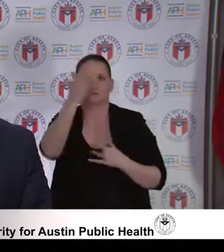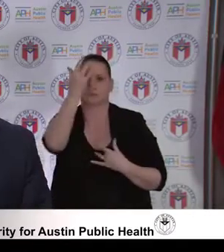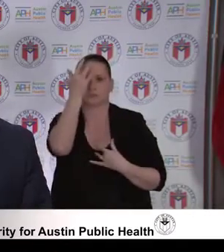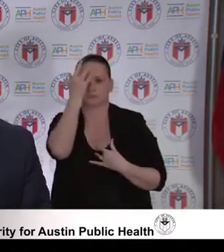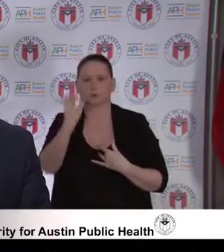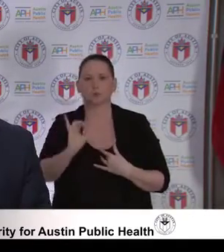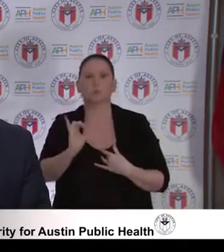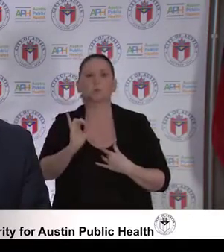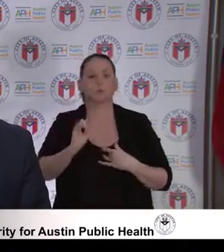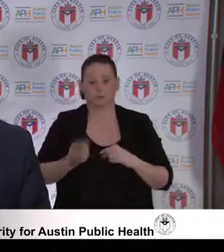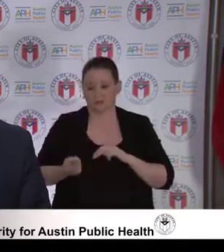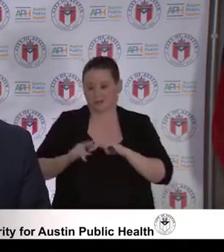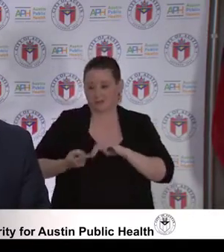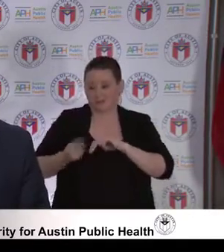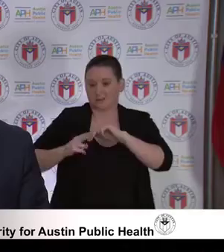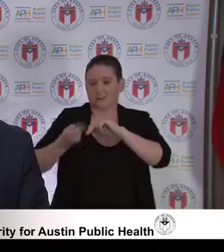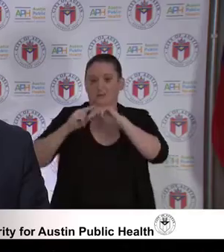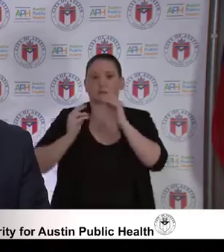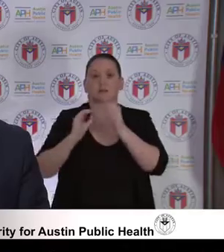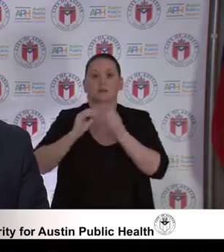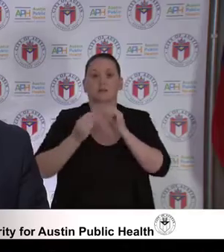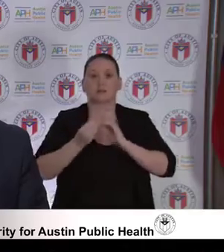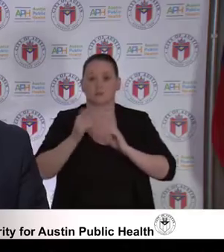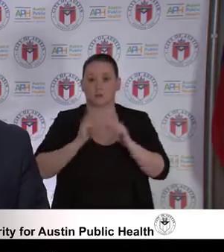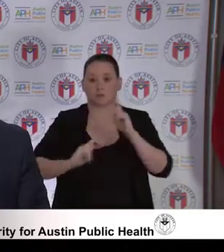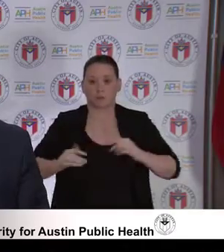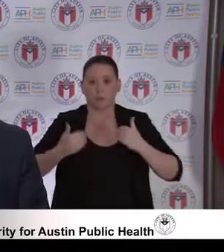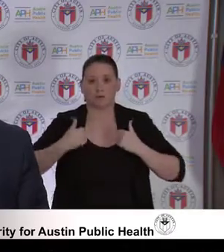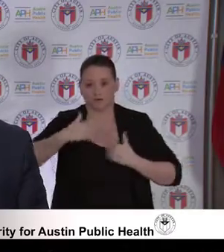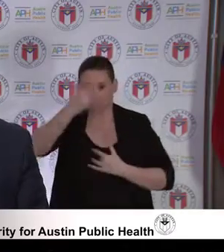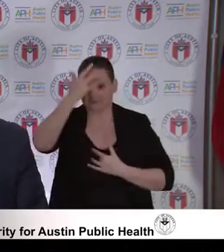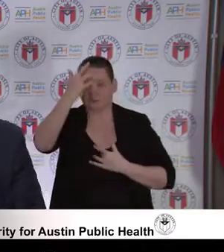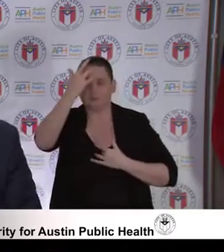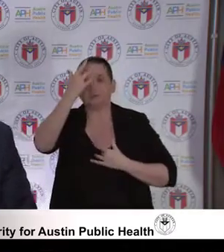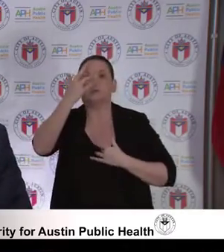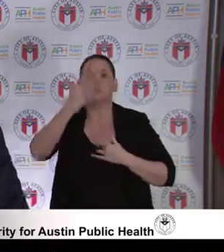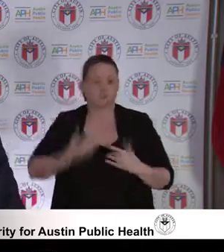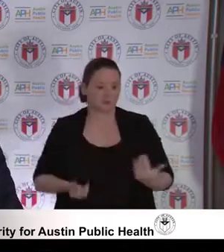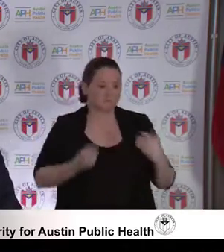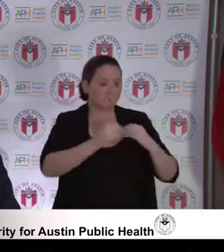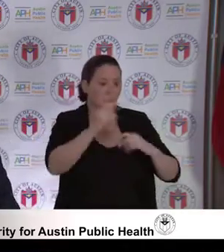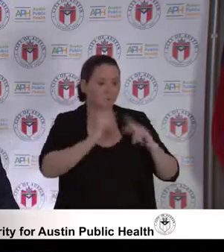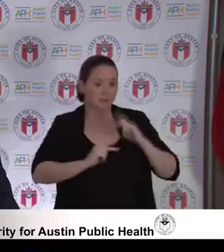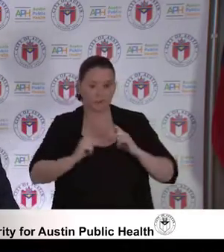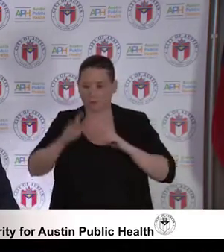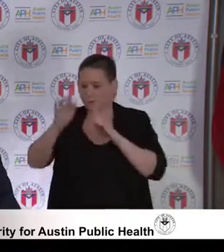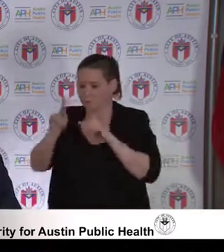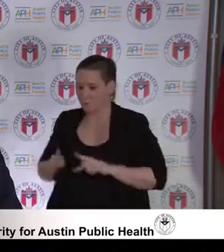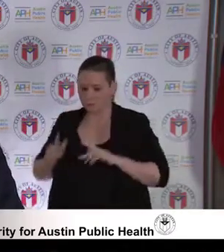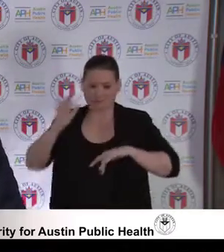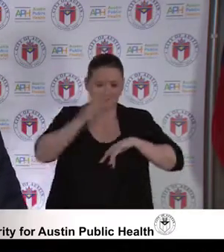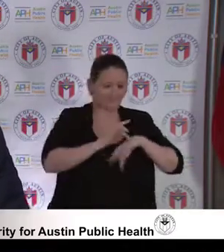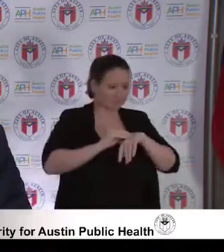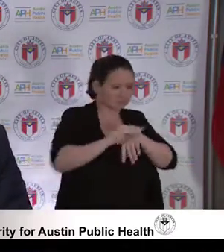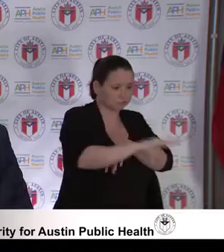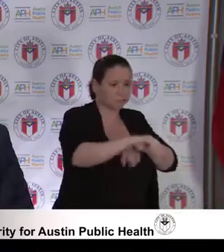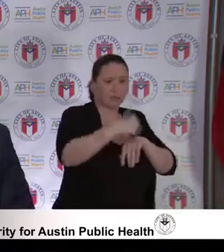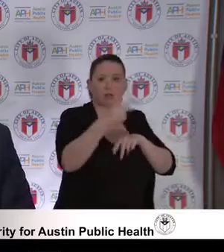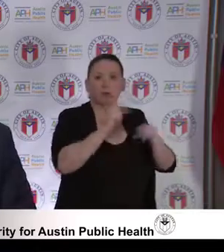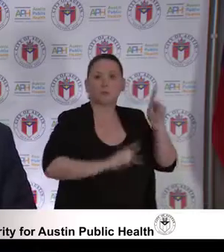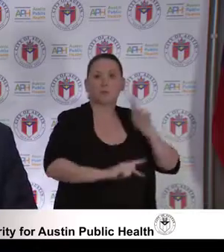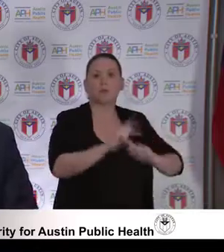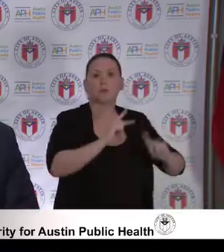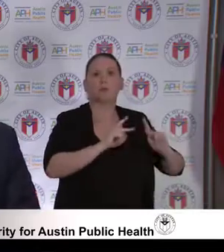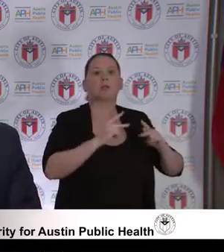the increasing number of cases in the state of Texas and increasing number of person-to-person cases in the state of Texas, it's